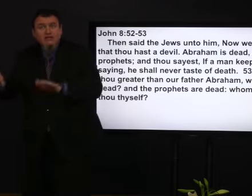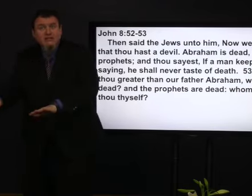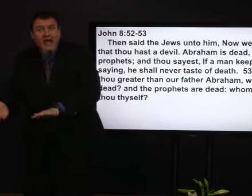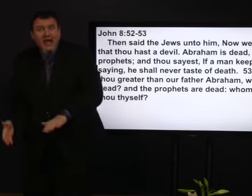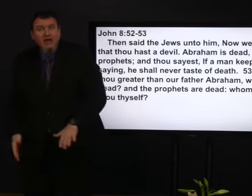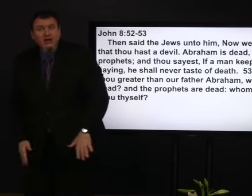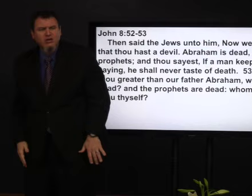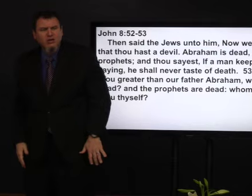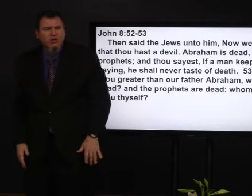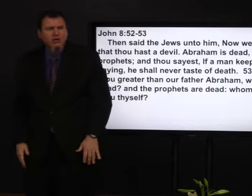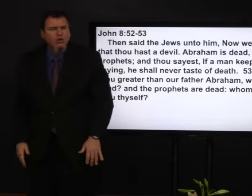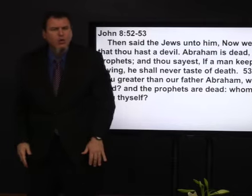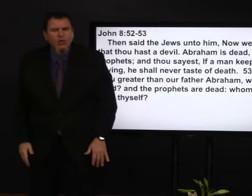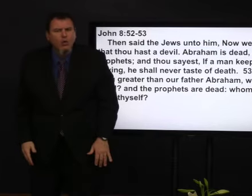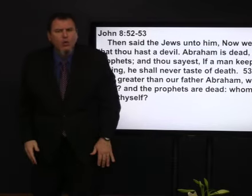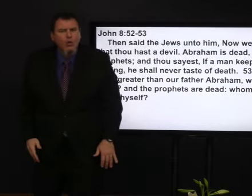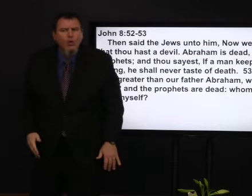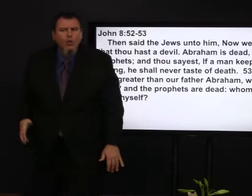are dead?